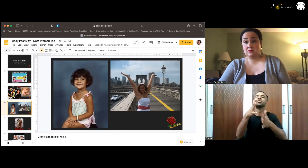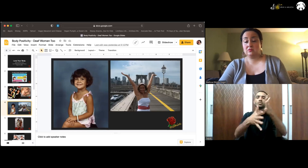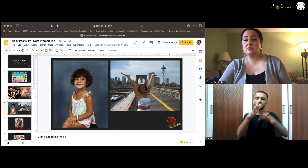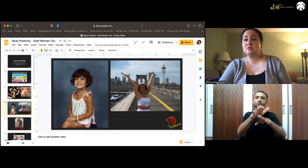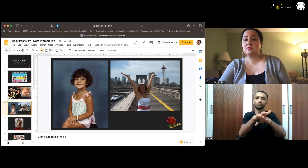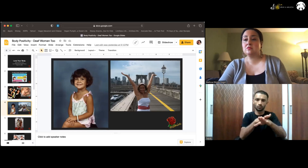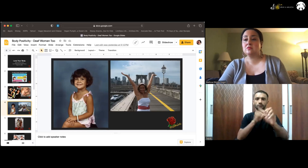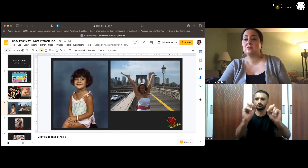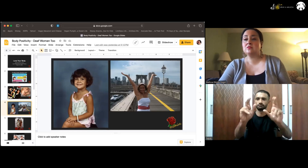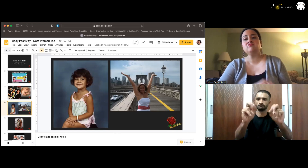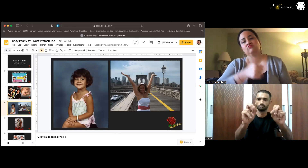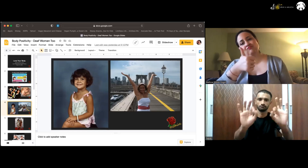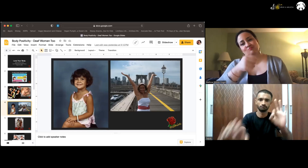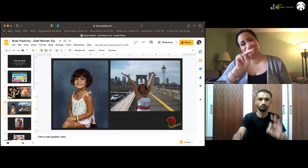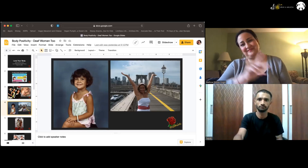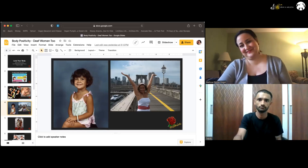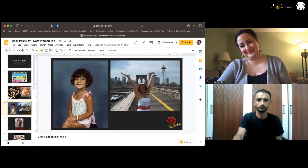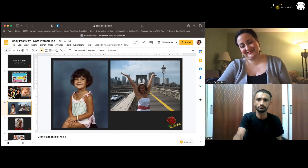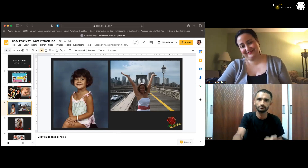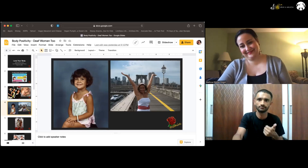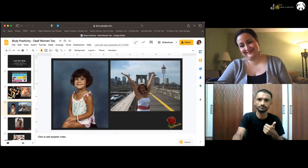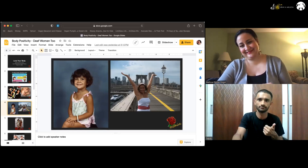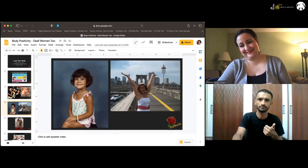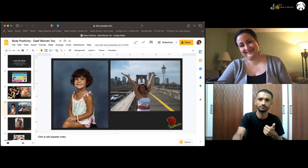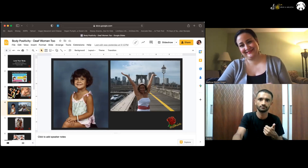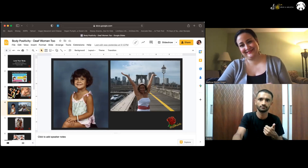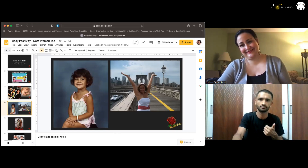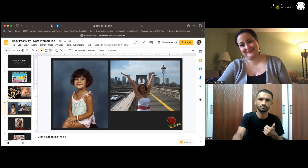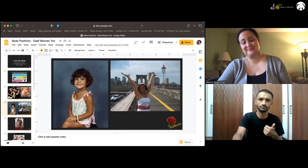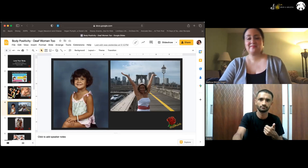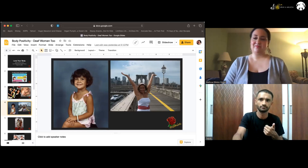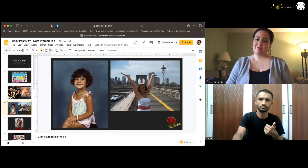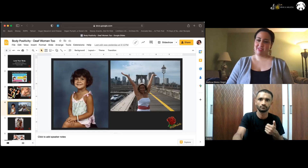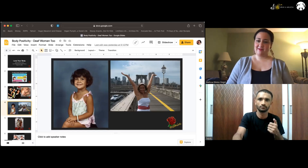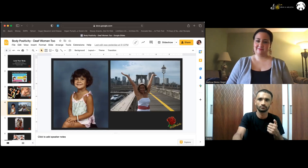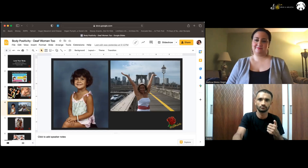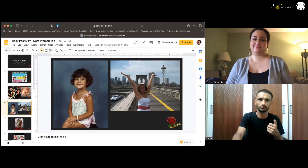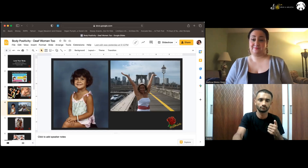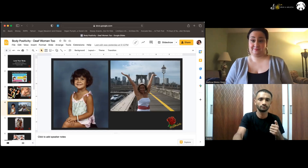so that everyone can get the information much well. Thank you. We can switch, Soren.